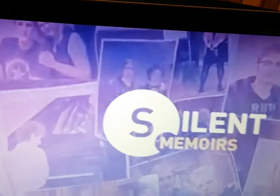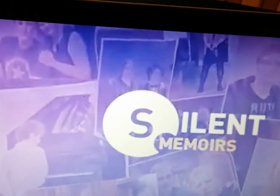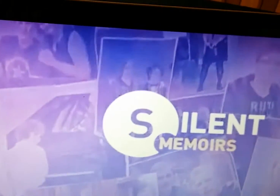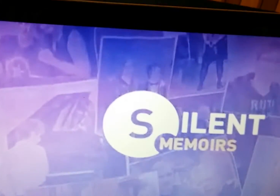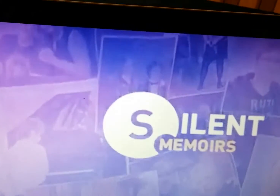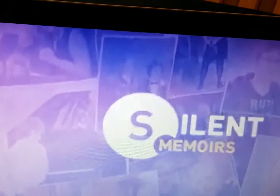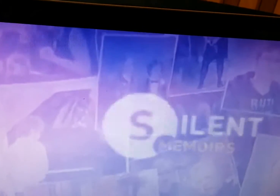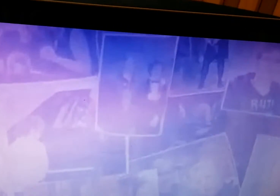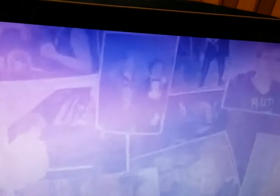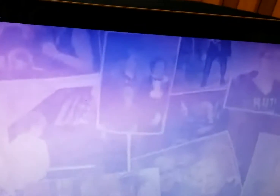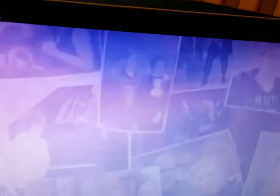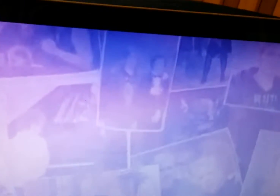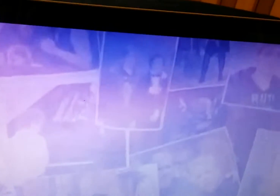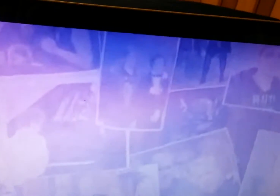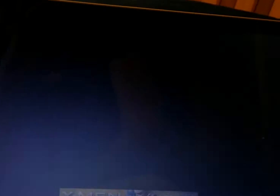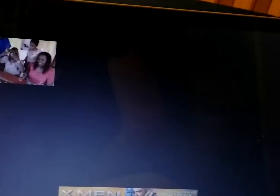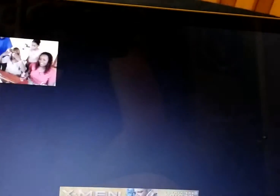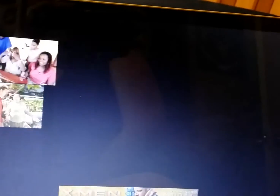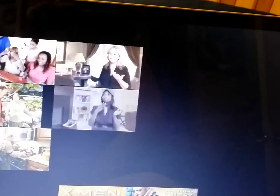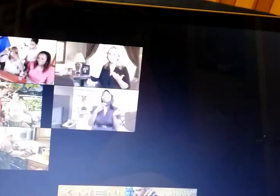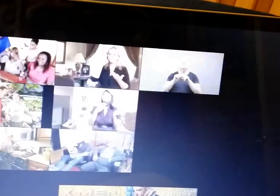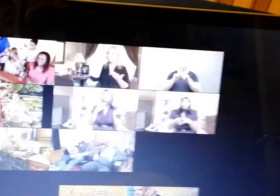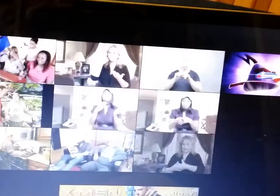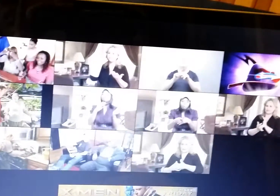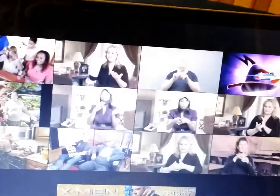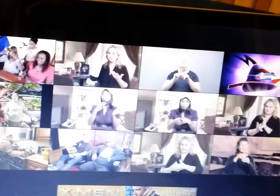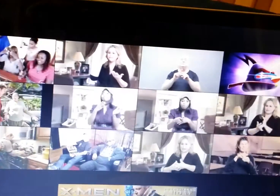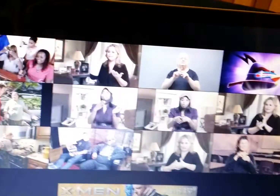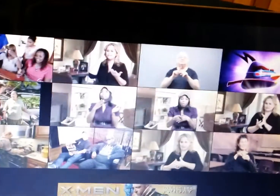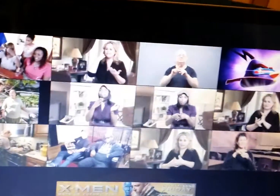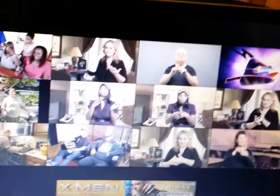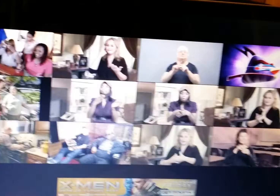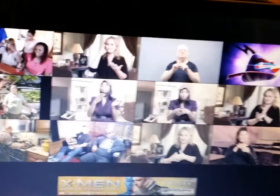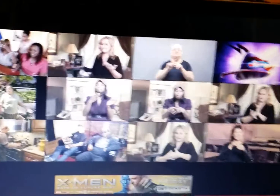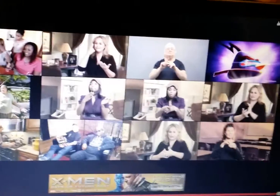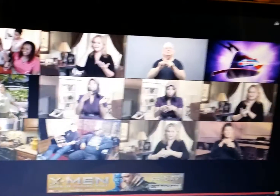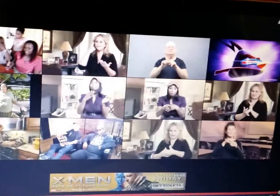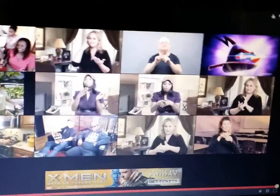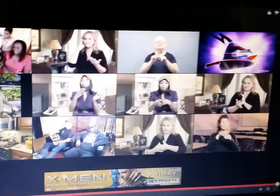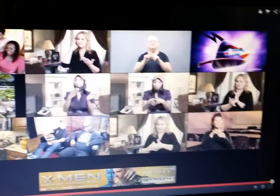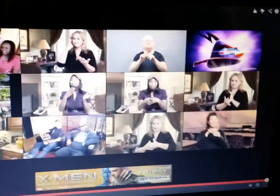great. And now I just thrived from it.